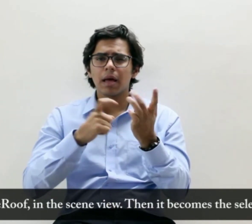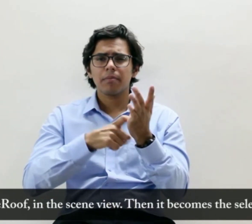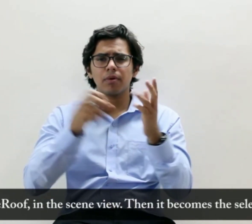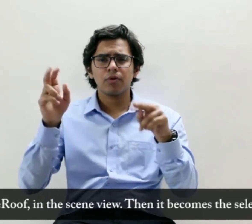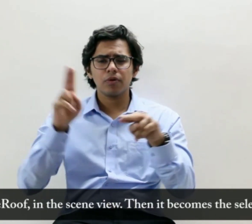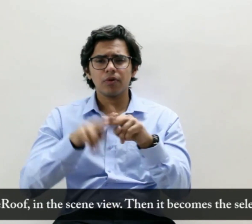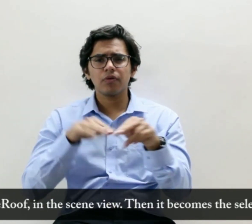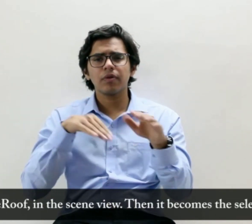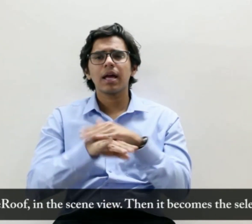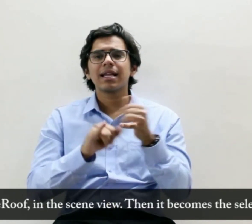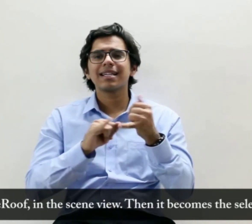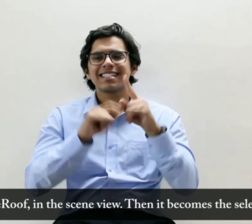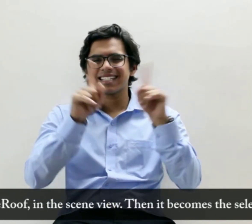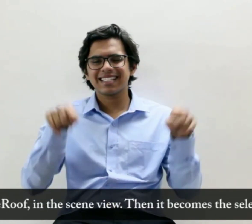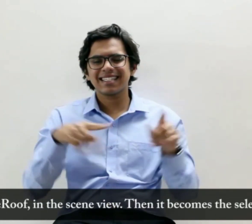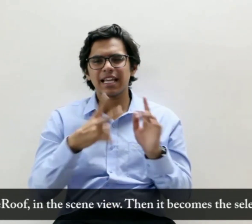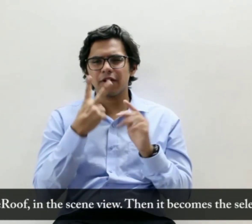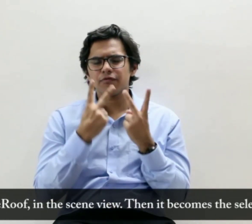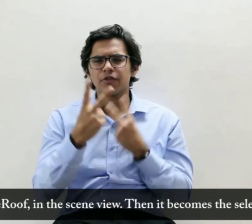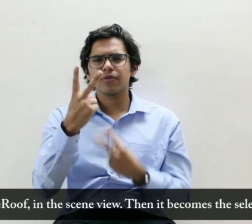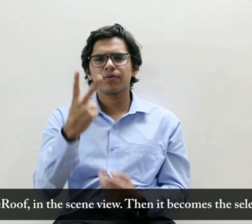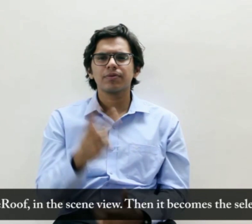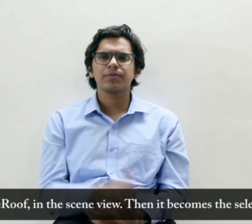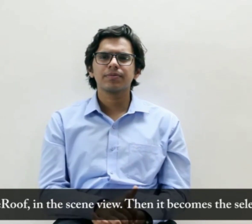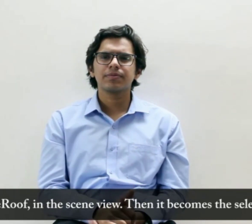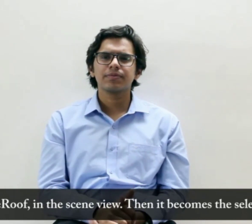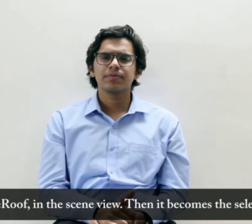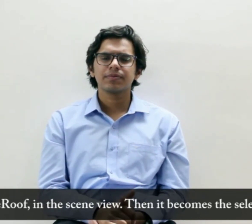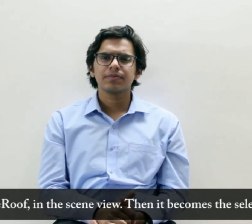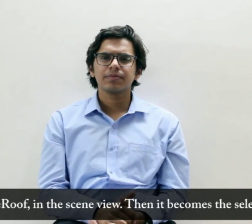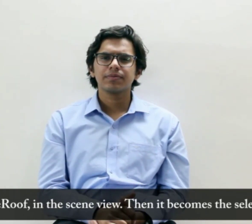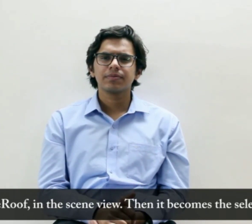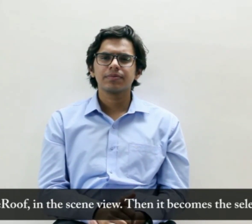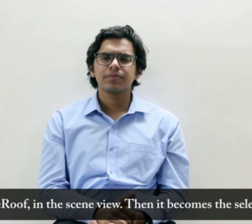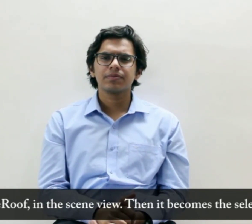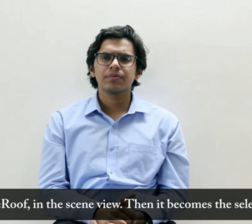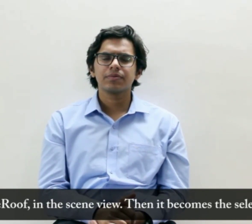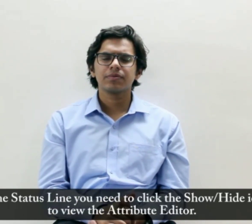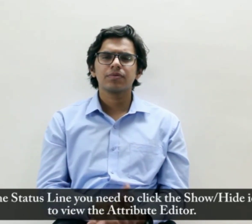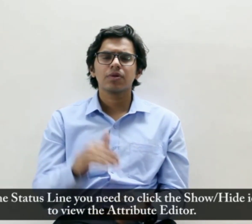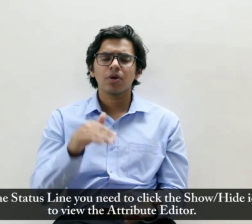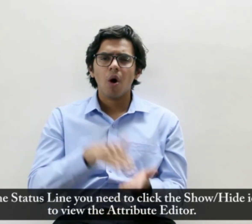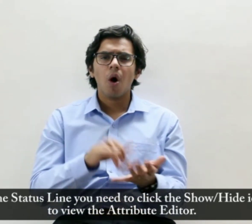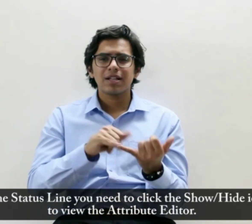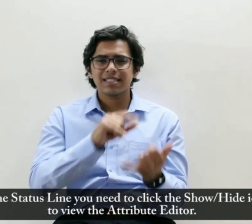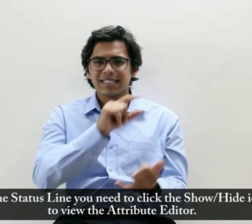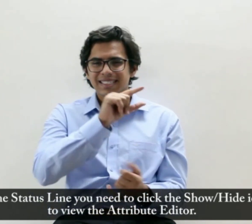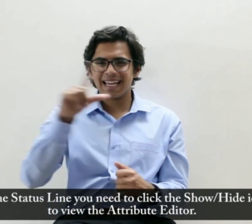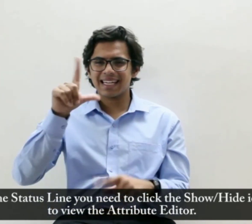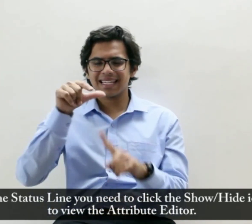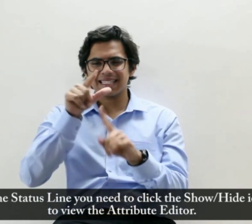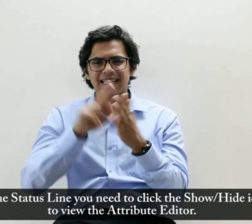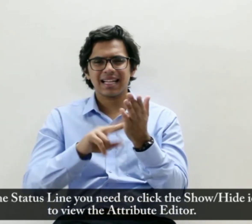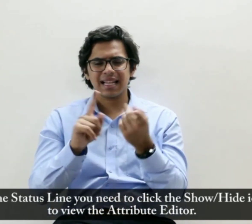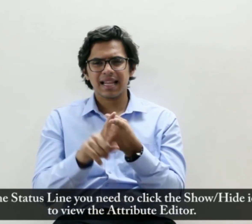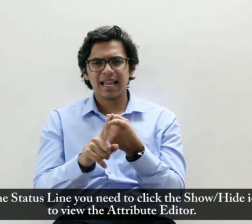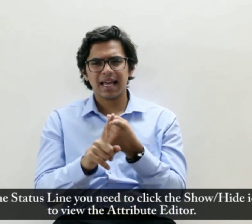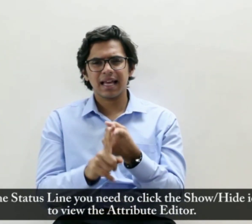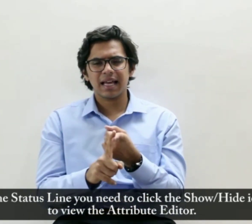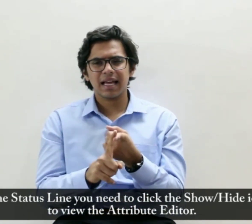select Temple Roof in the scene view, then it becomes the selected object. On the status line, you need to